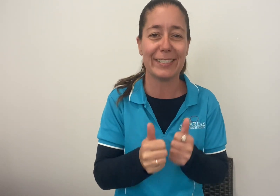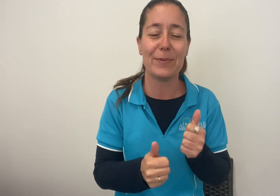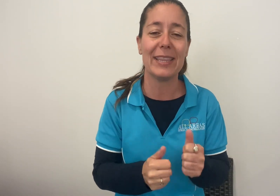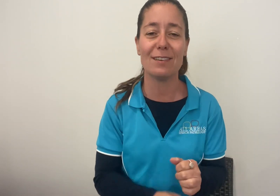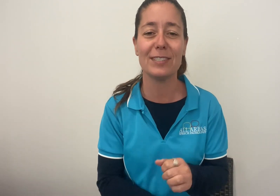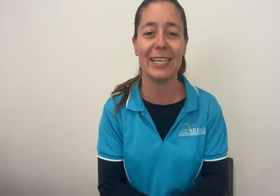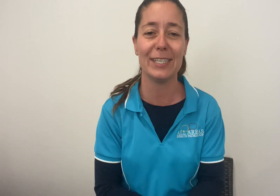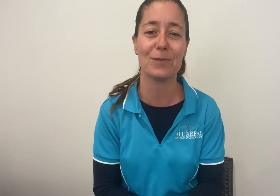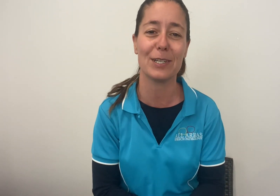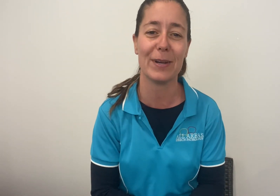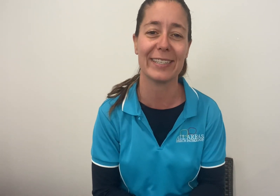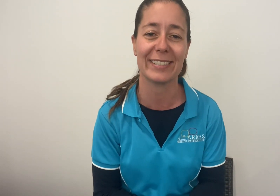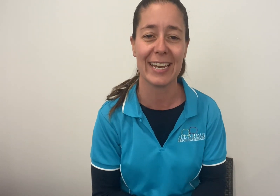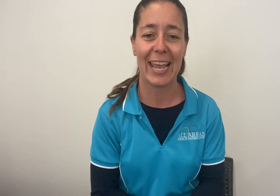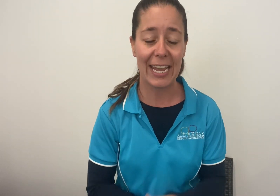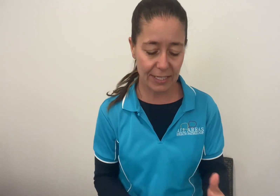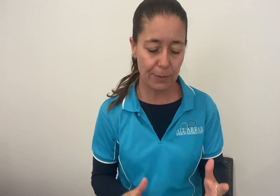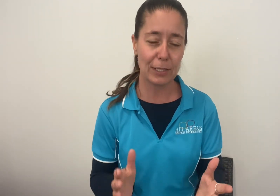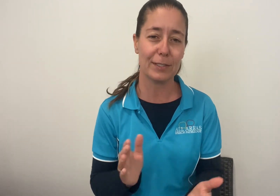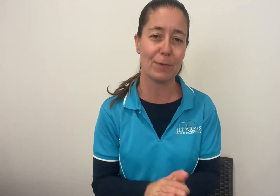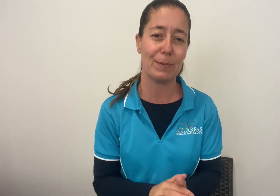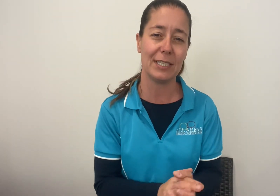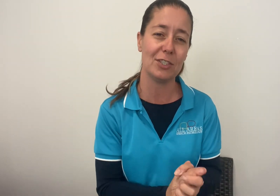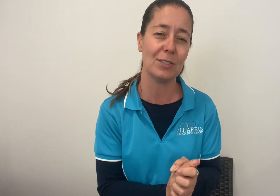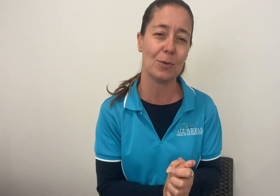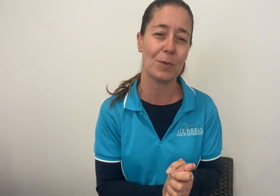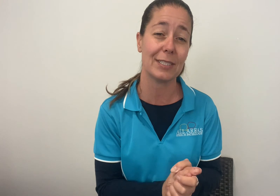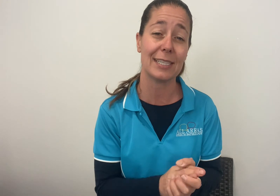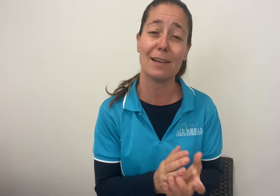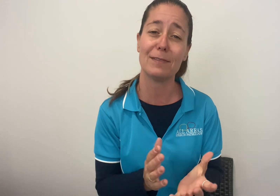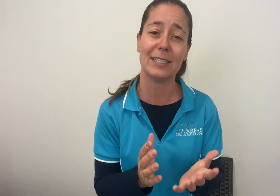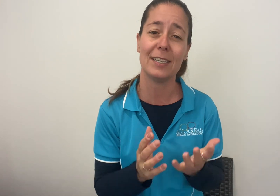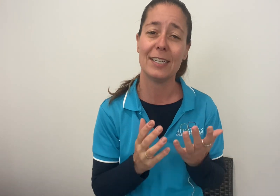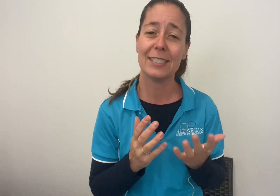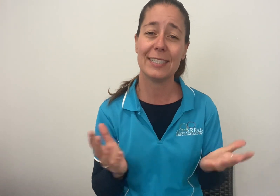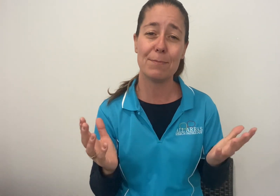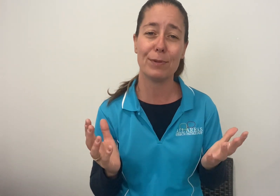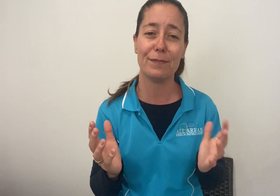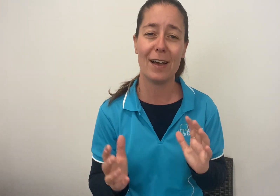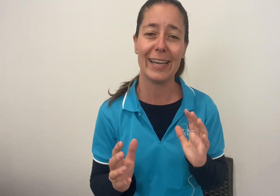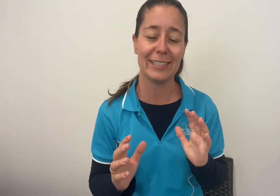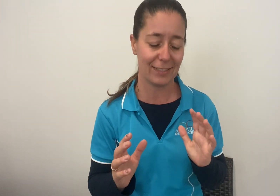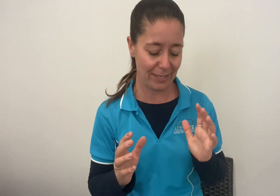we love to hear your requests. Anything with lots of repetition or that's lovely, simplified and